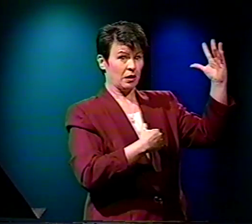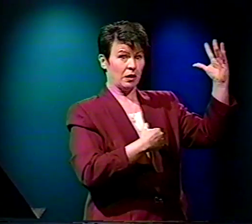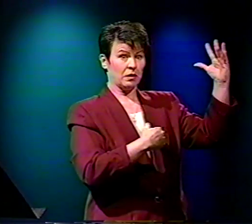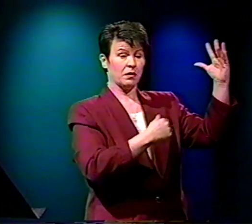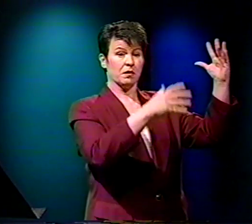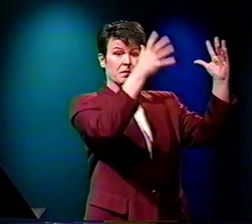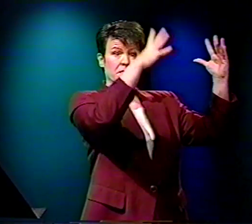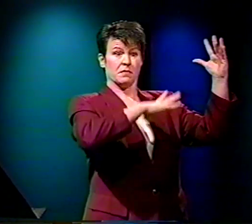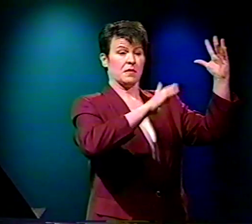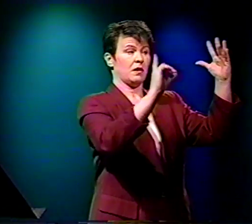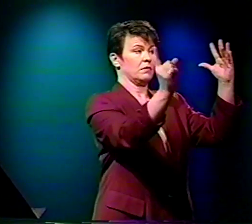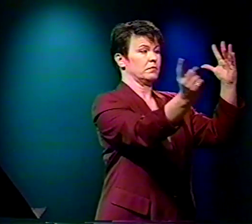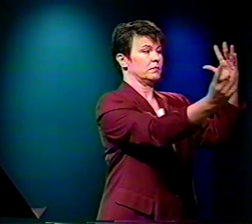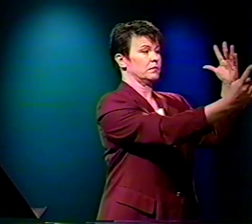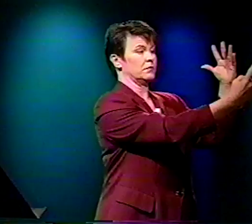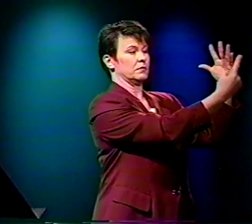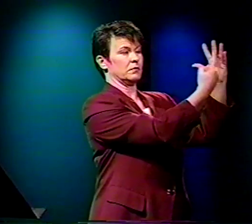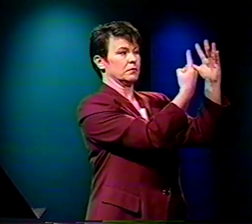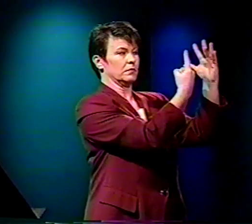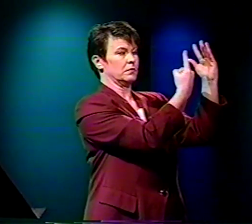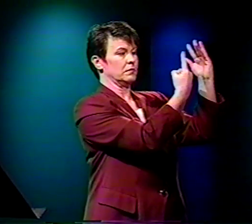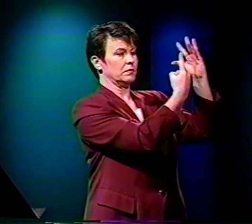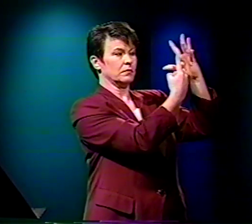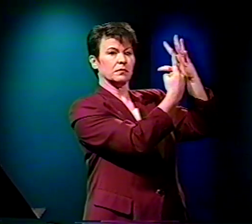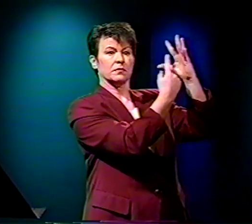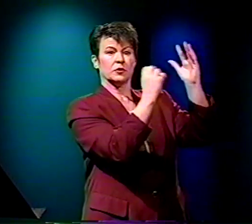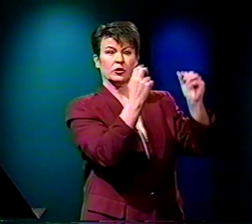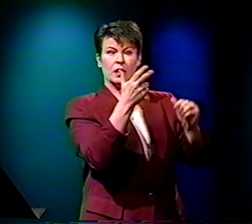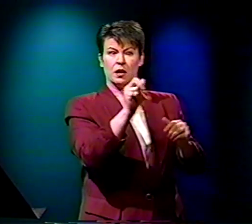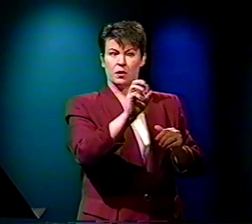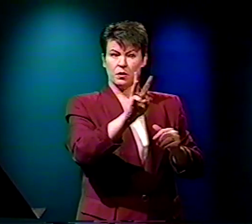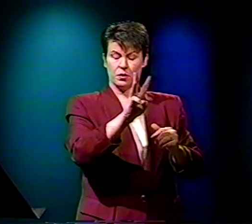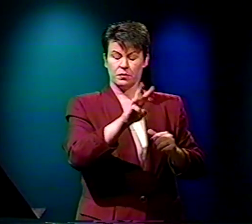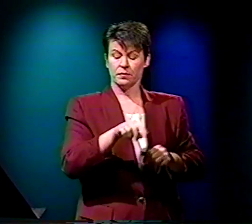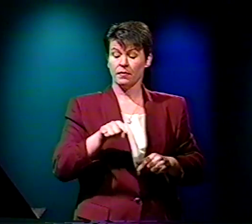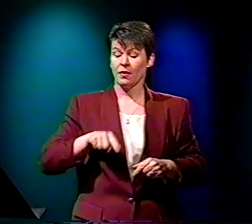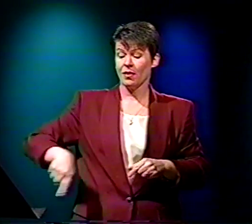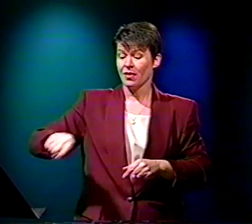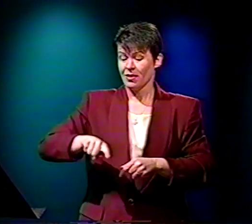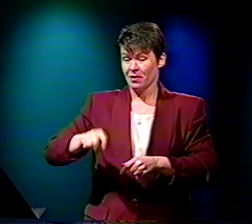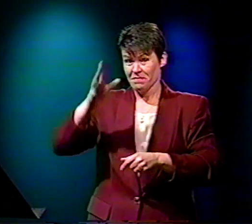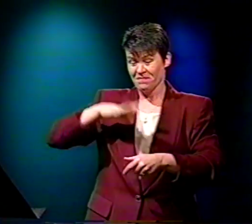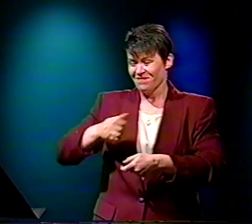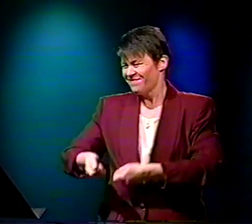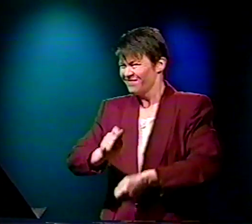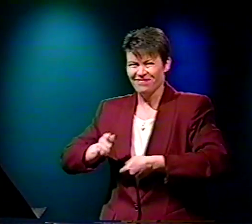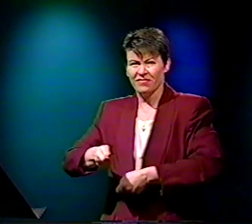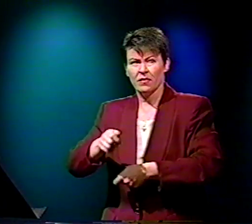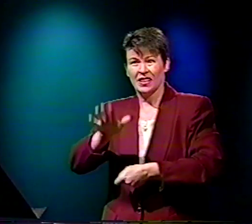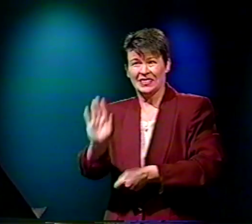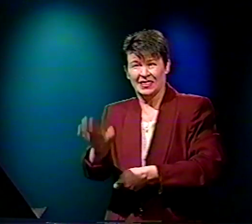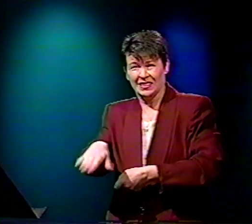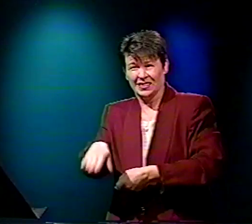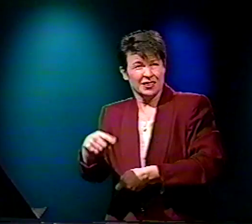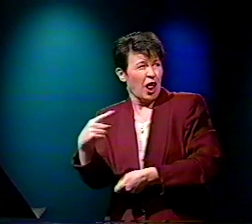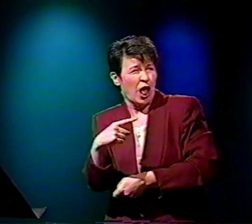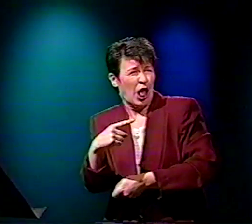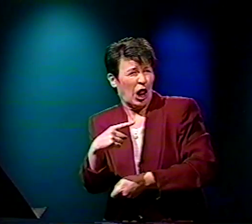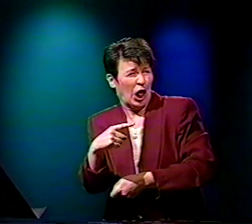window, shining through the window is a light reflecting the shadow of a man. And all of a sudden, the three men